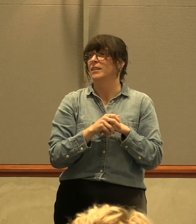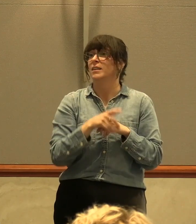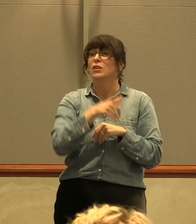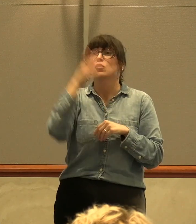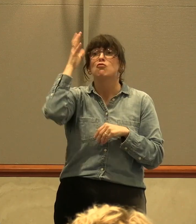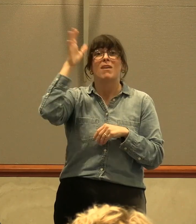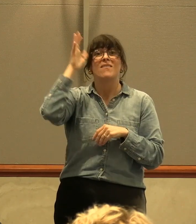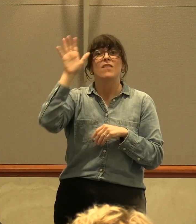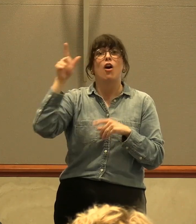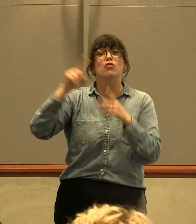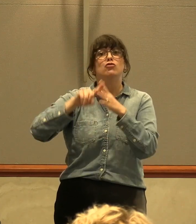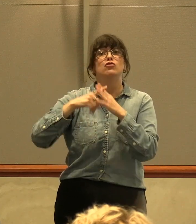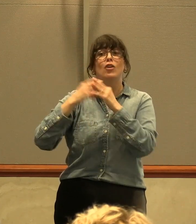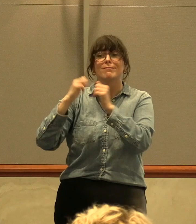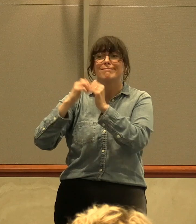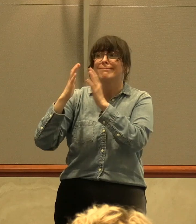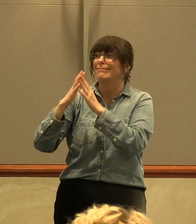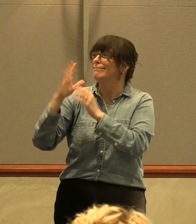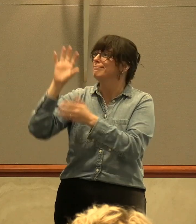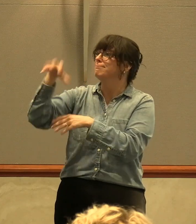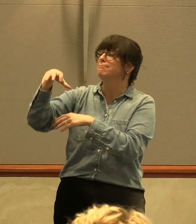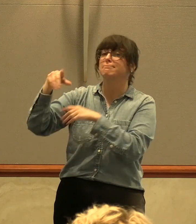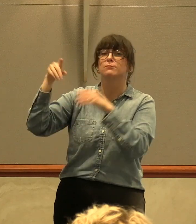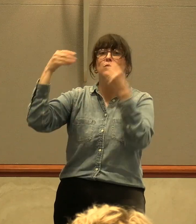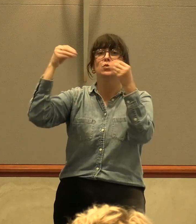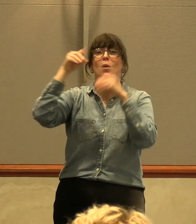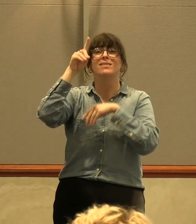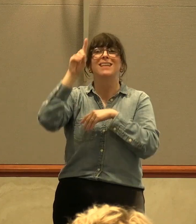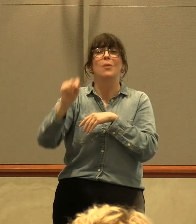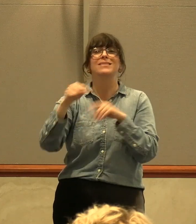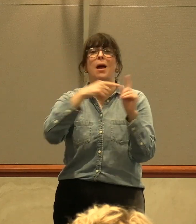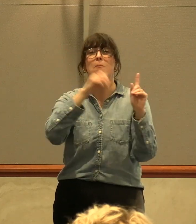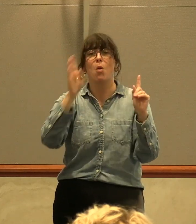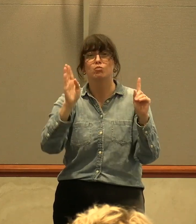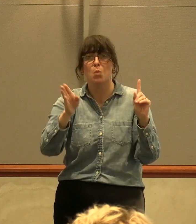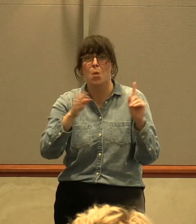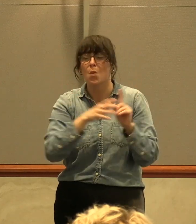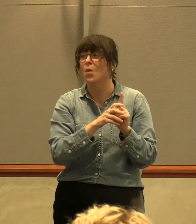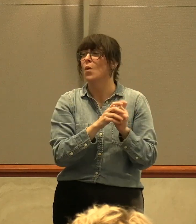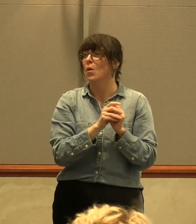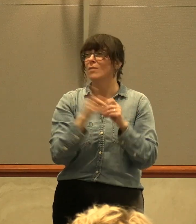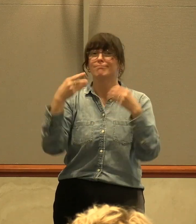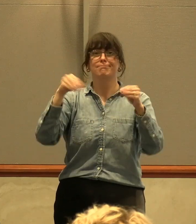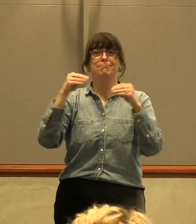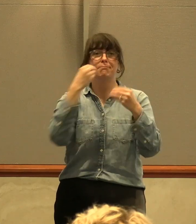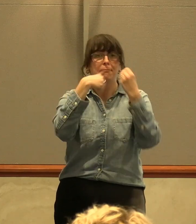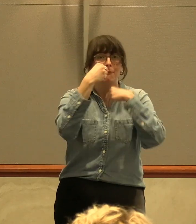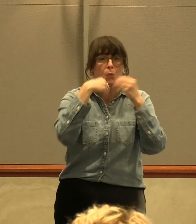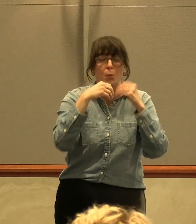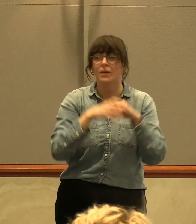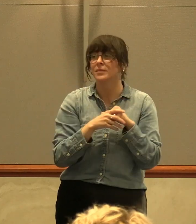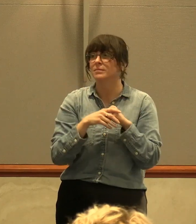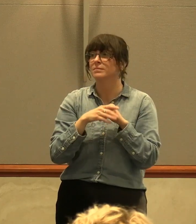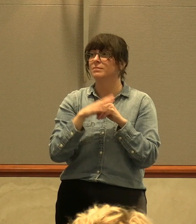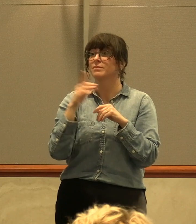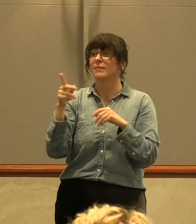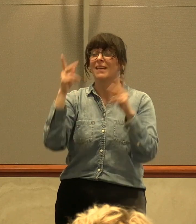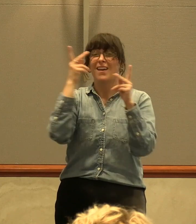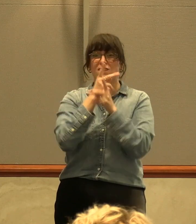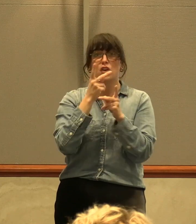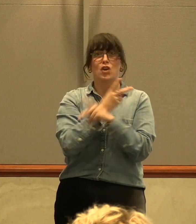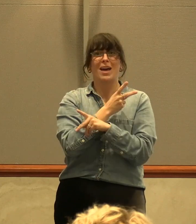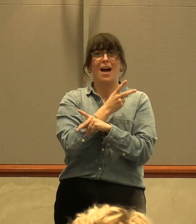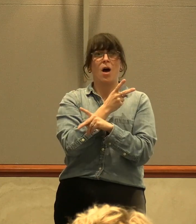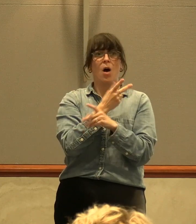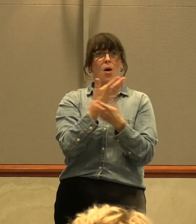My grandfather started a little shop in downtown Baltimore, sold groceries, and figured out a